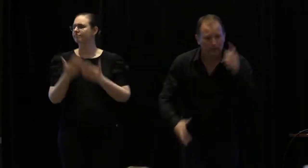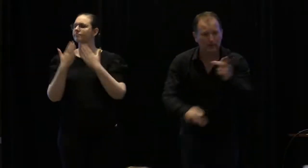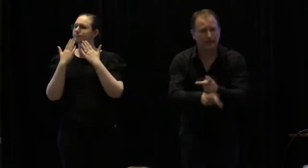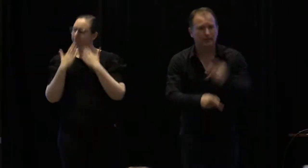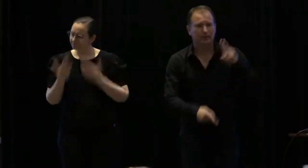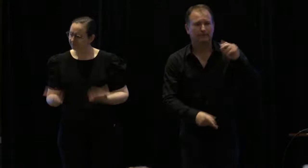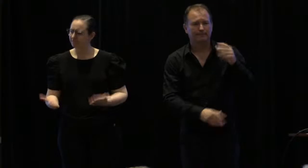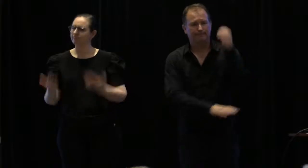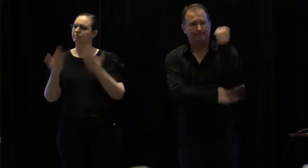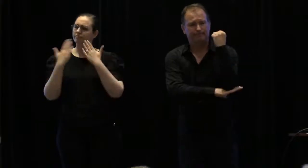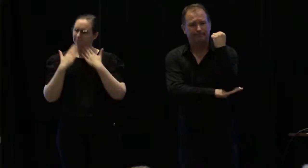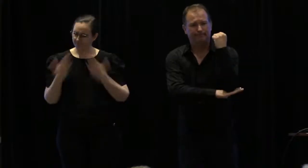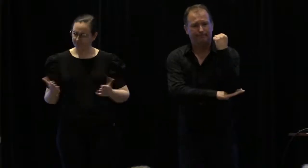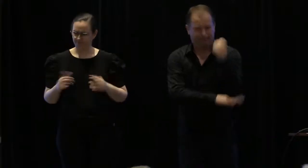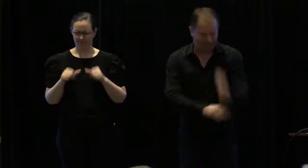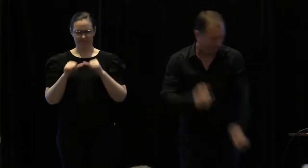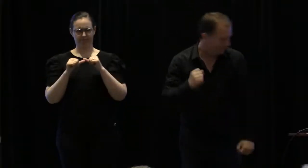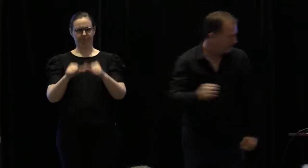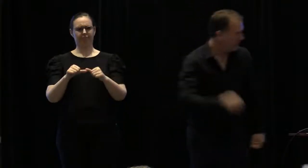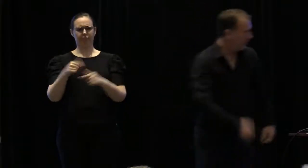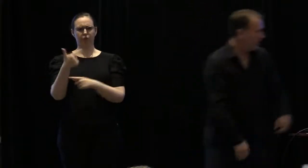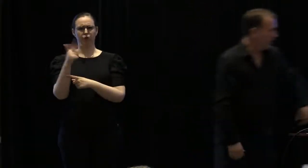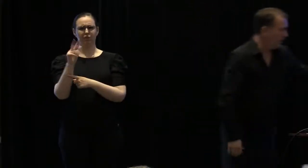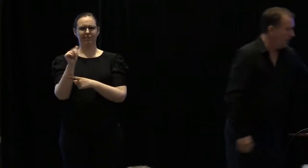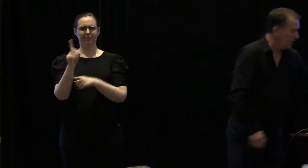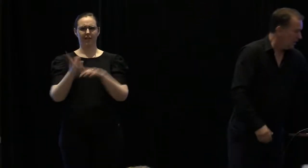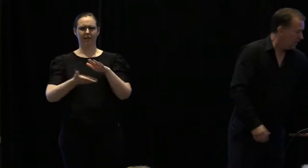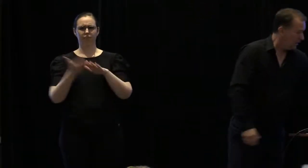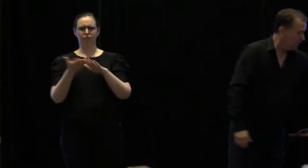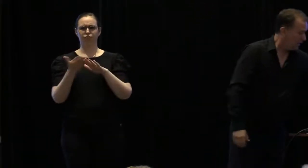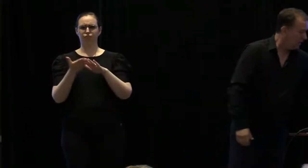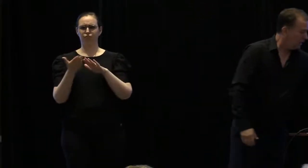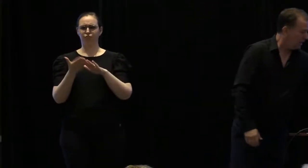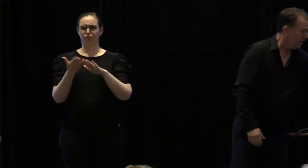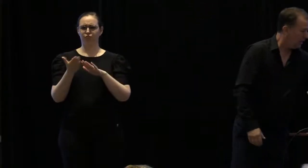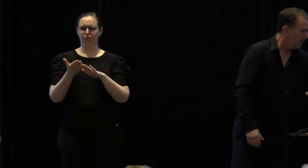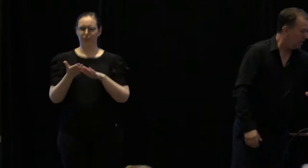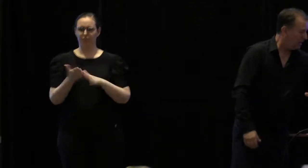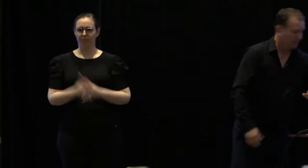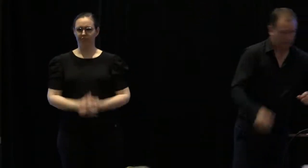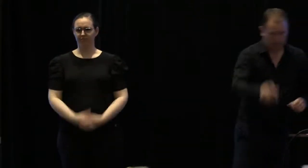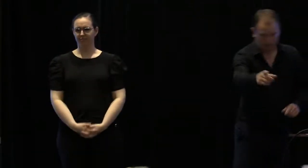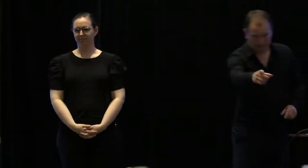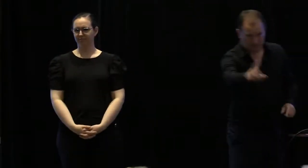Thank you both. Thank you for keeping our community going and strong.